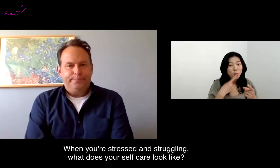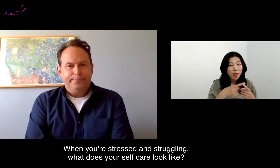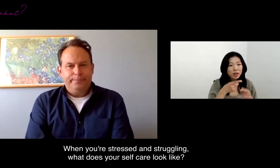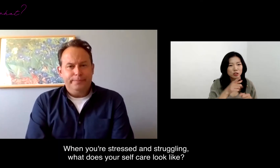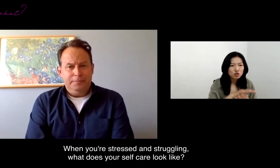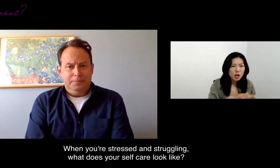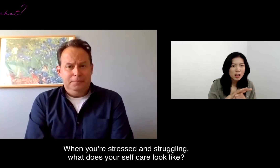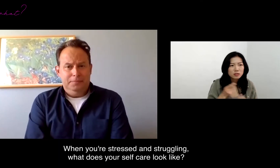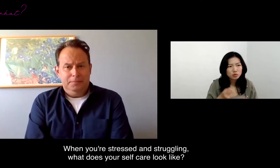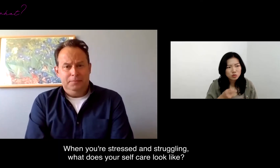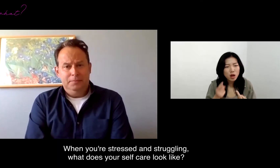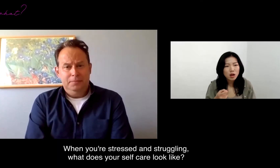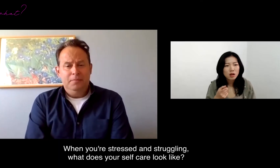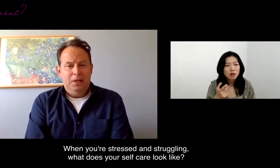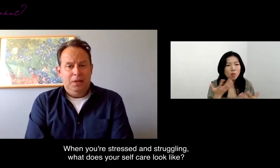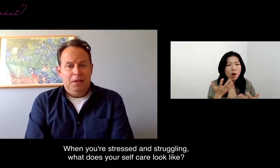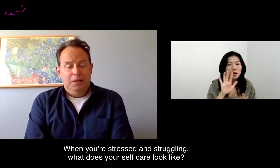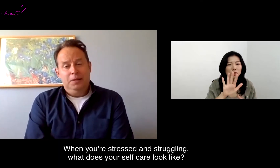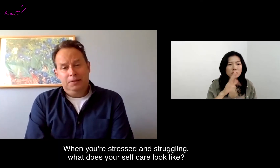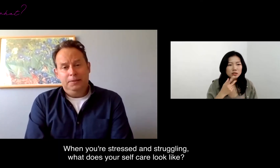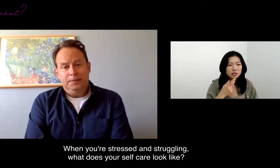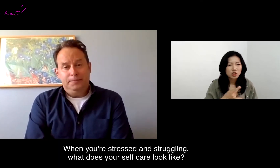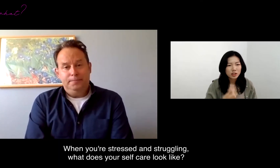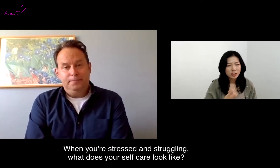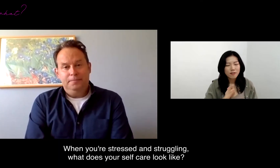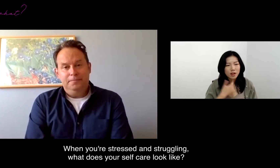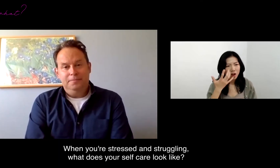When you're stressed and struggling, what does your self-care look like?